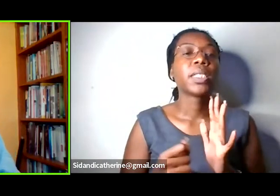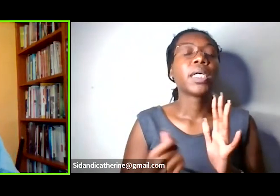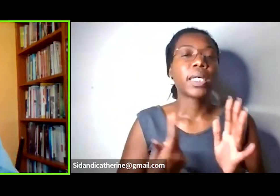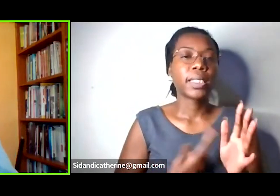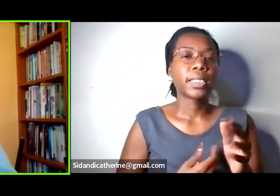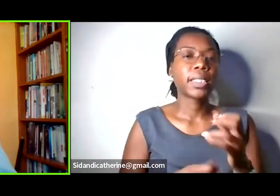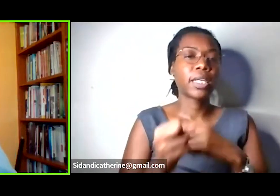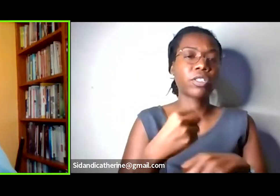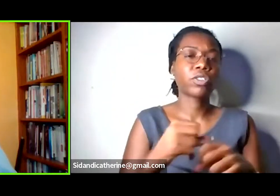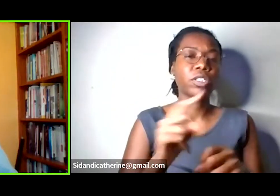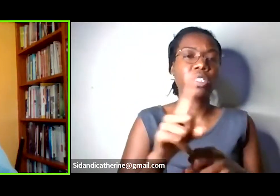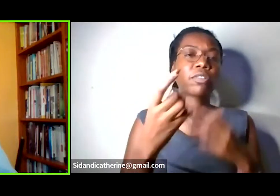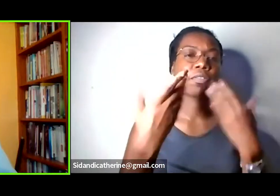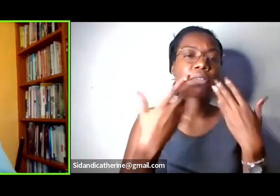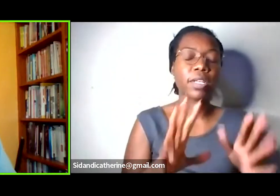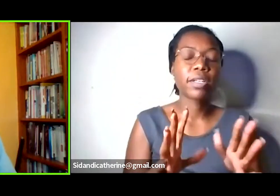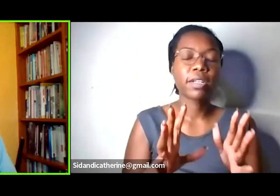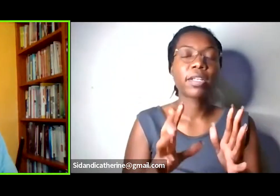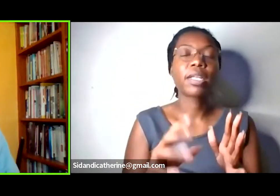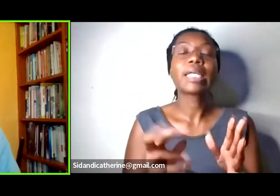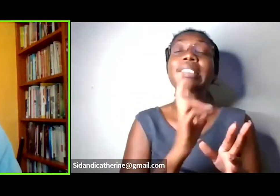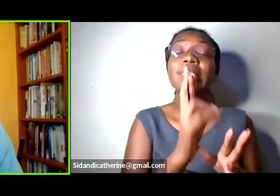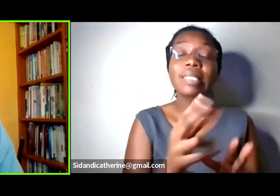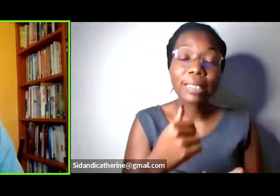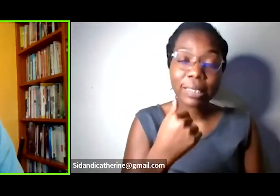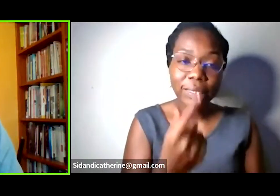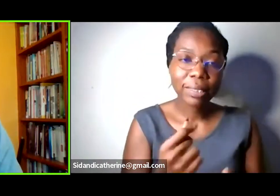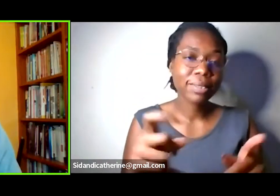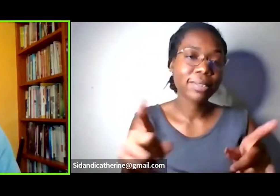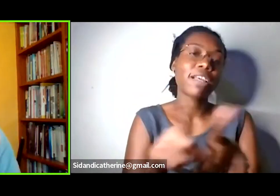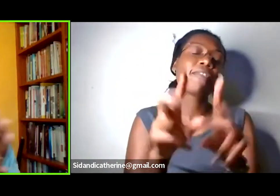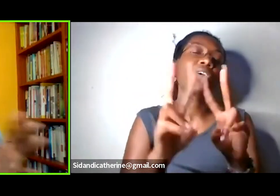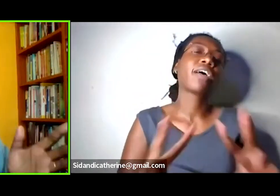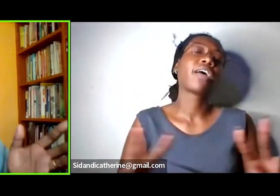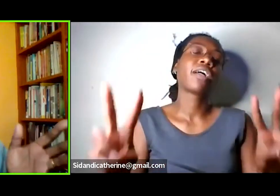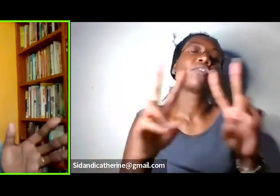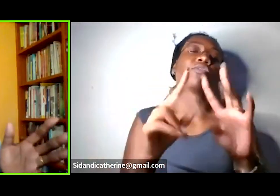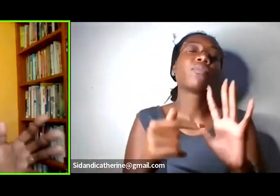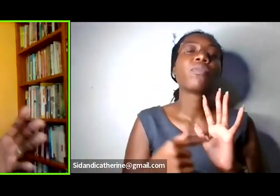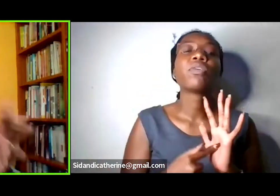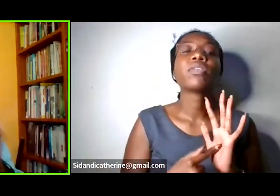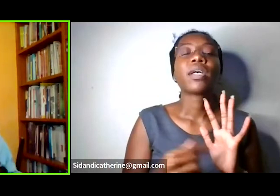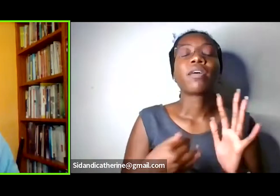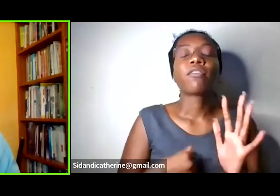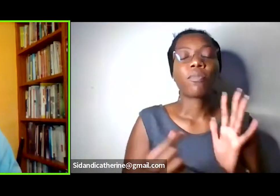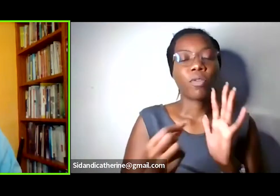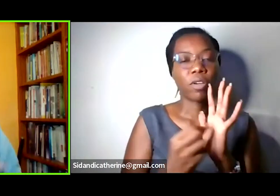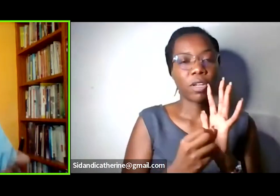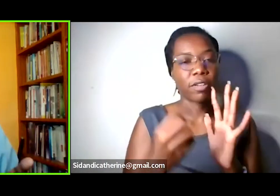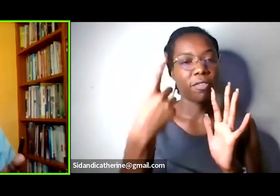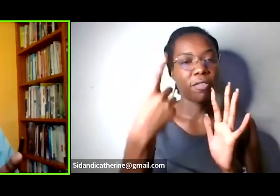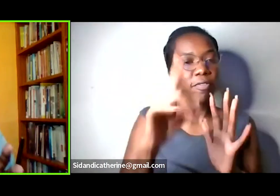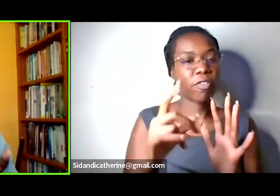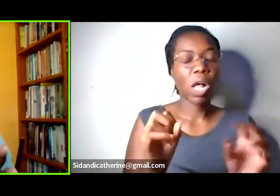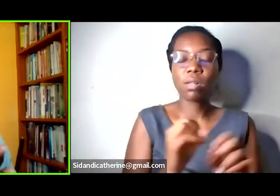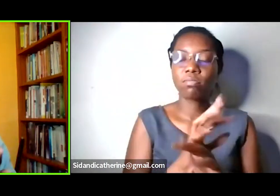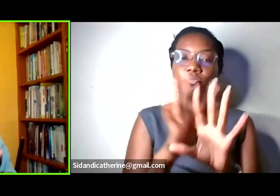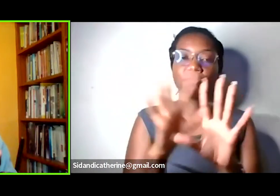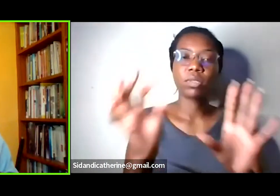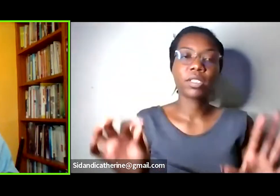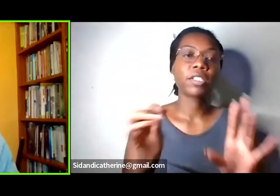including training, coaching, etc. Is that right, Coach Richie? Yeah. So the key thing you have to ask yourself